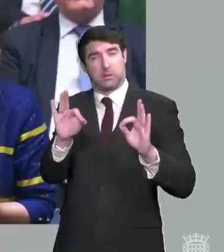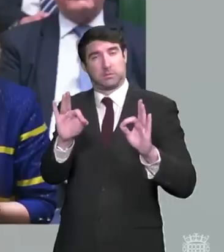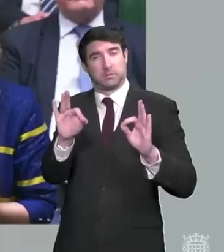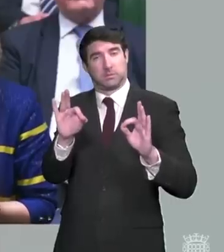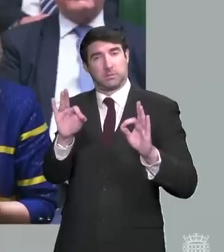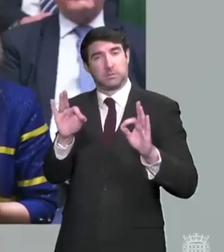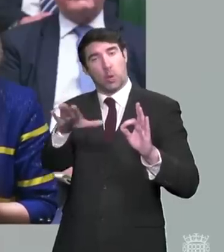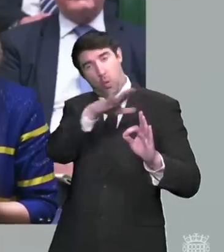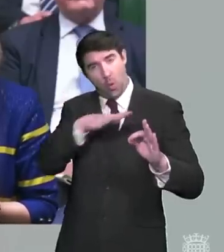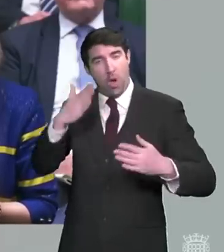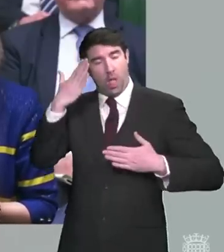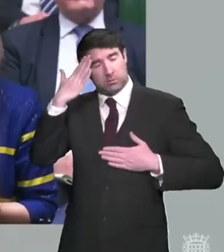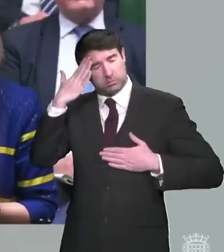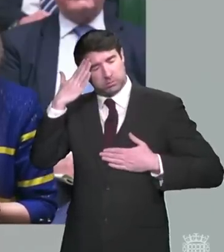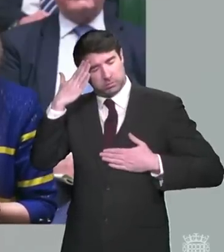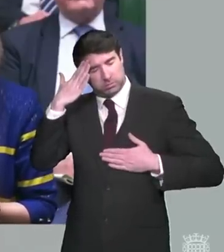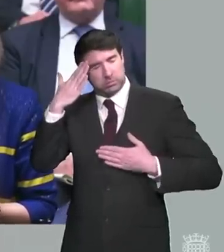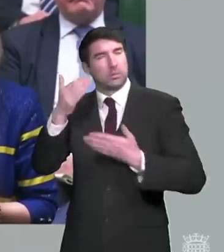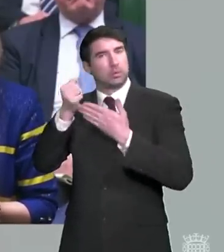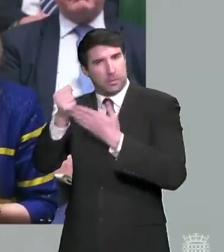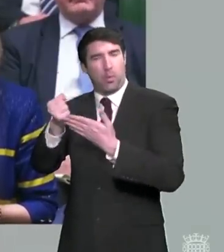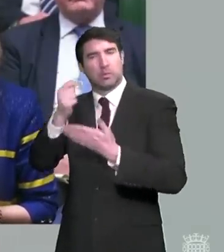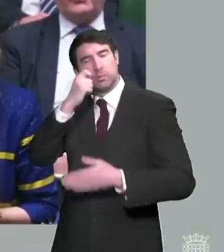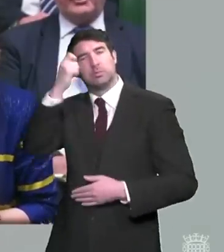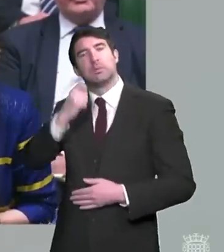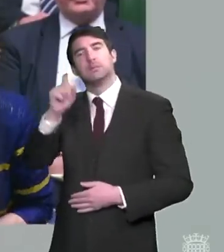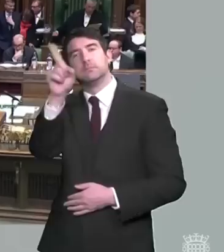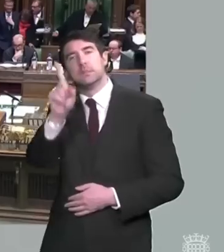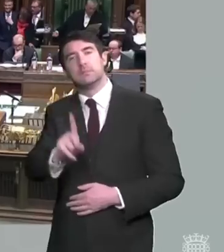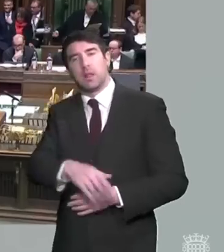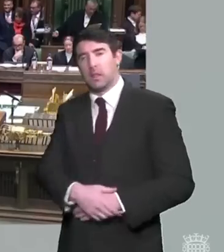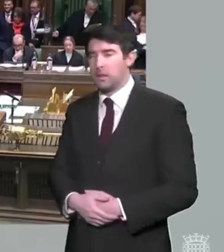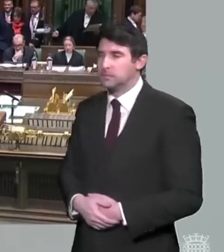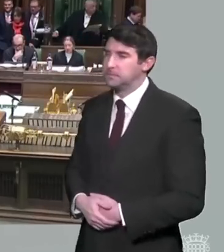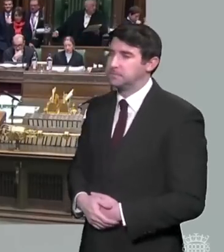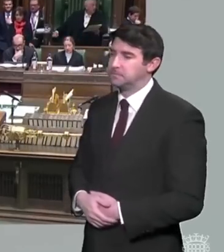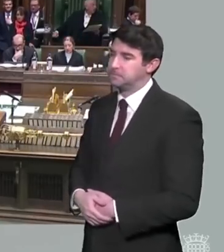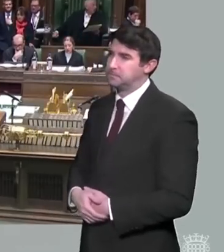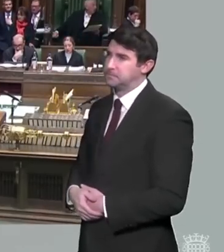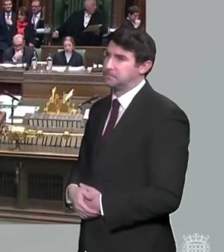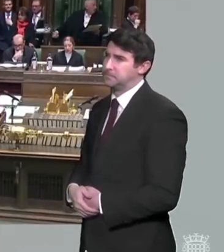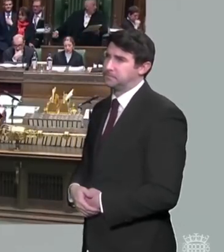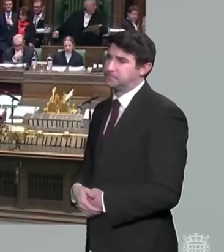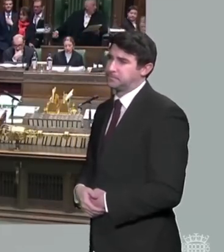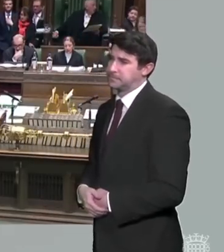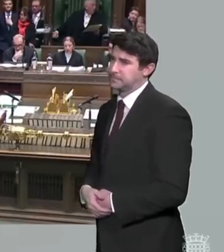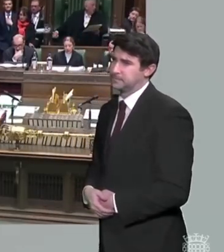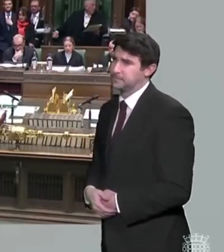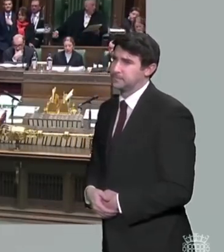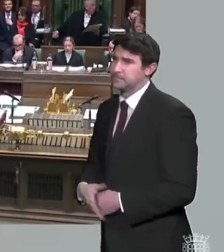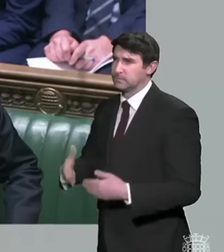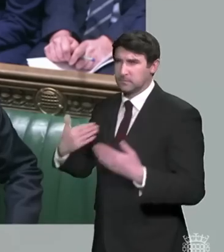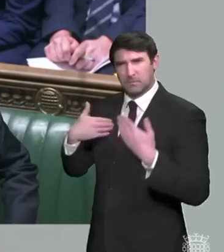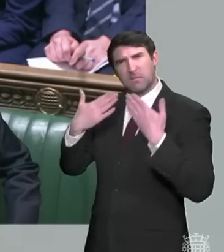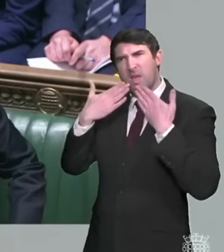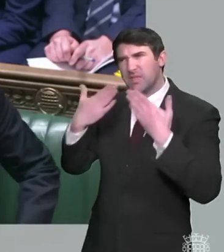people here can show their unending support for the people of Ukraine? Minister. Well, can I thank my honourable friend for all